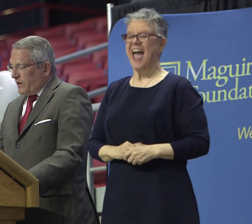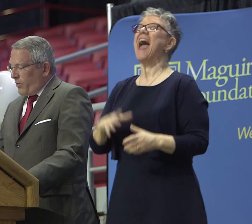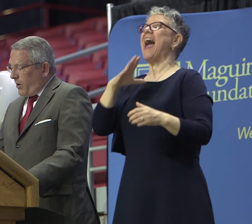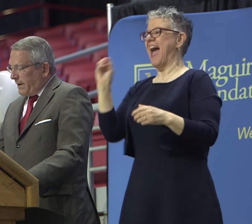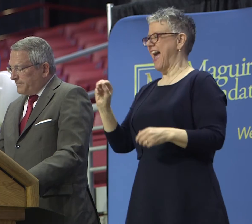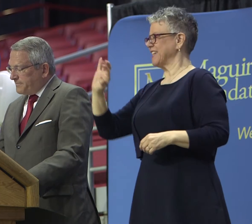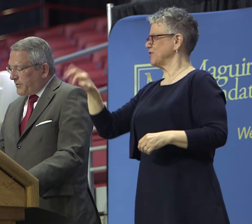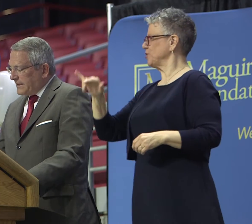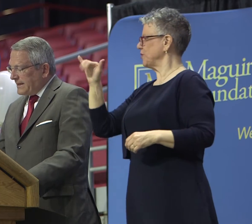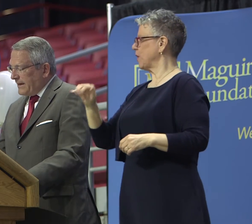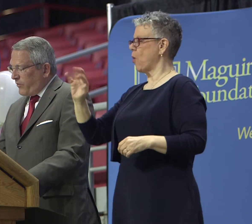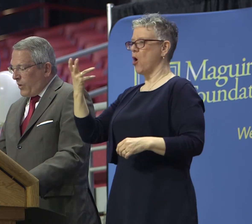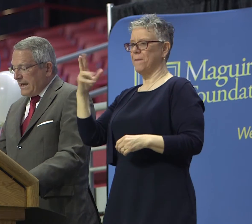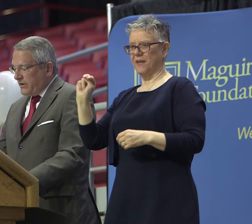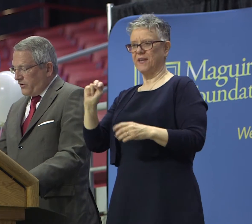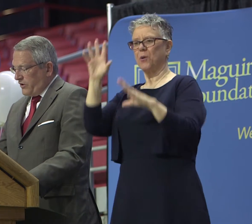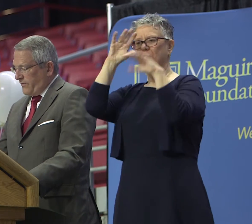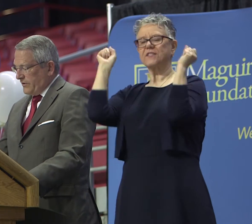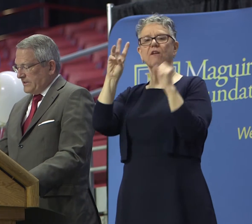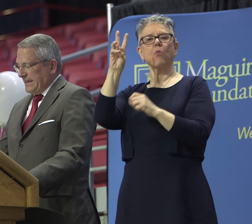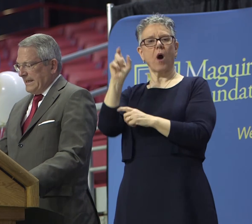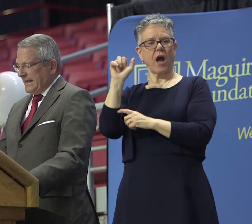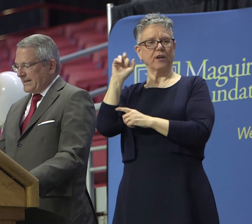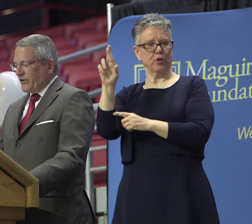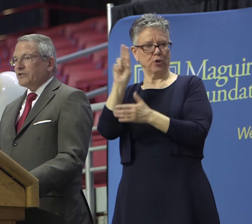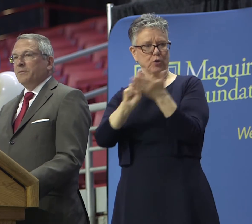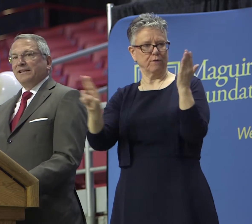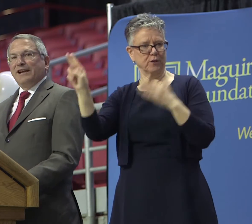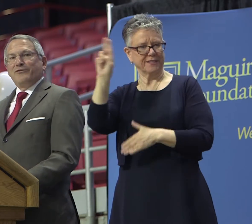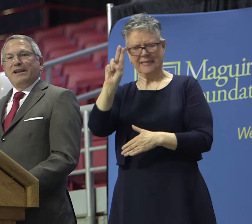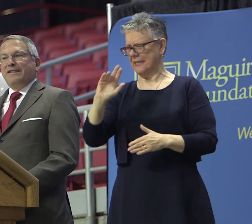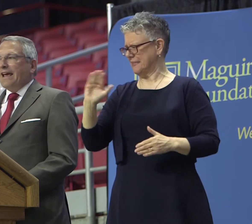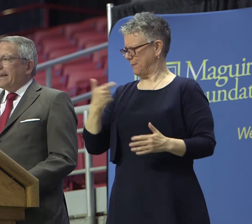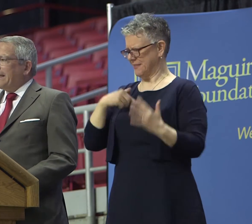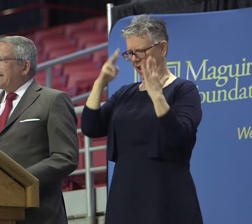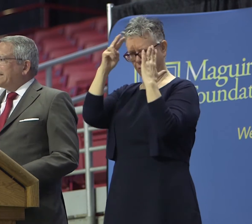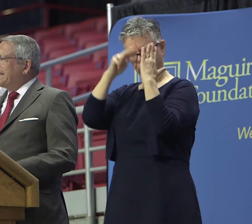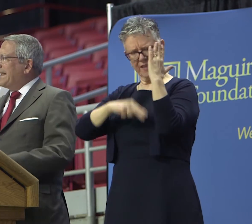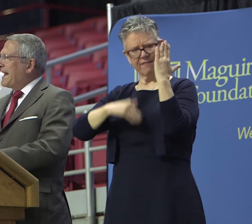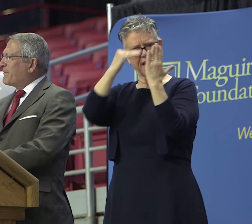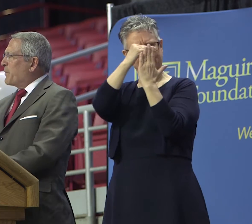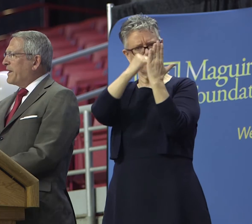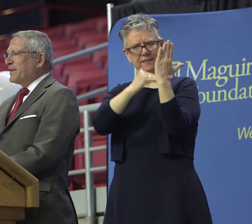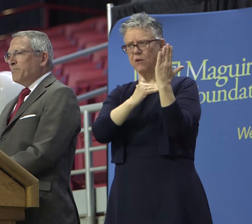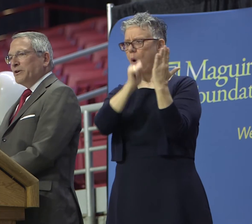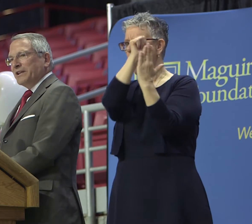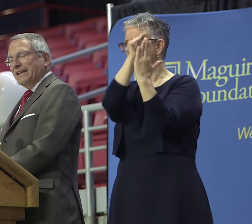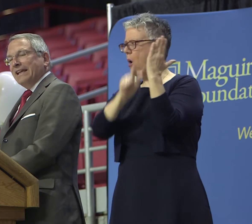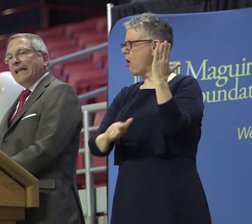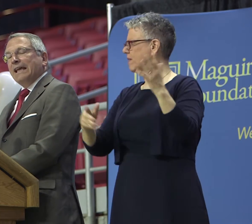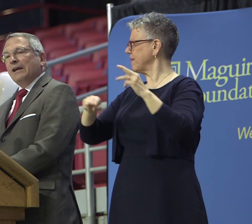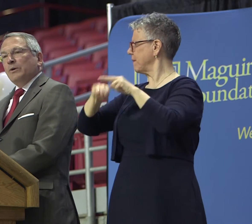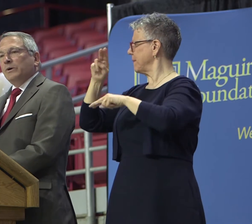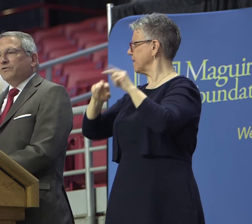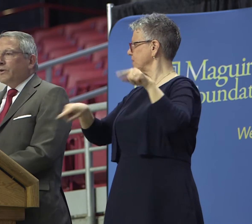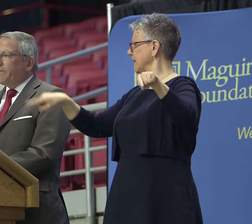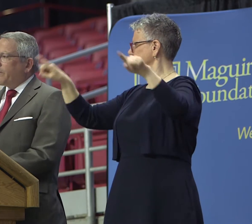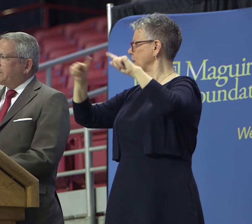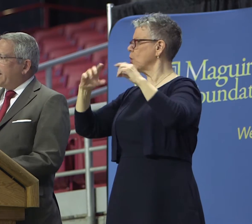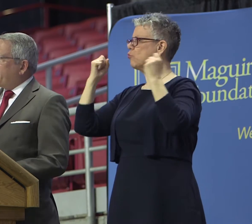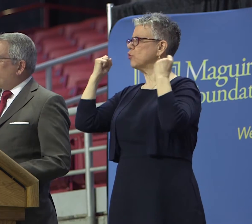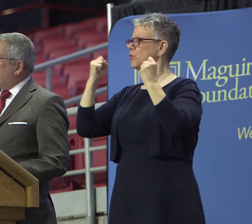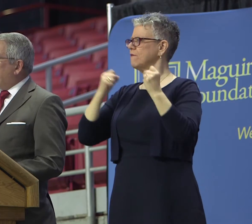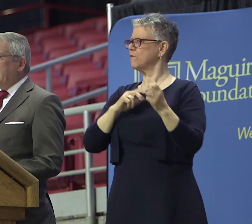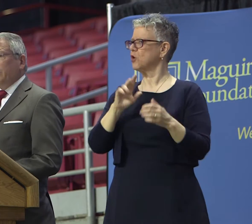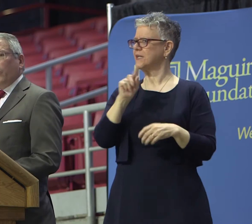and Julie Woolman, president of Widener University. It occurs to me as I read that list that not everyone in this building was rooting